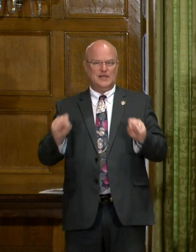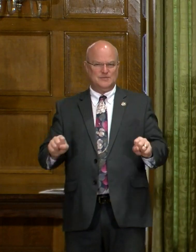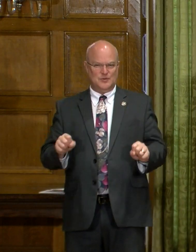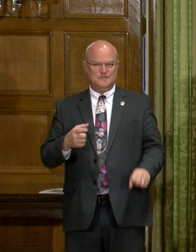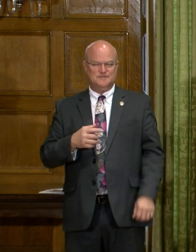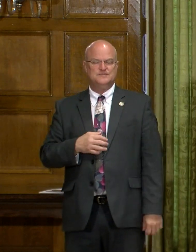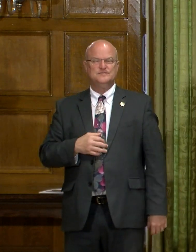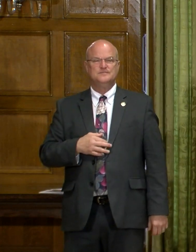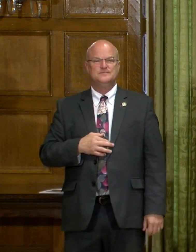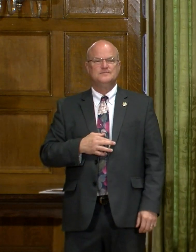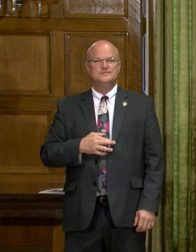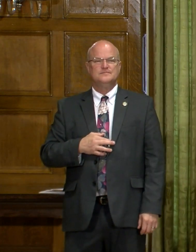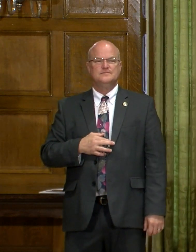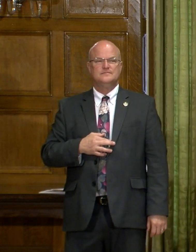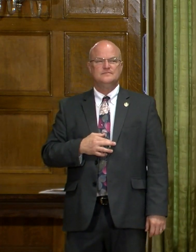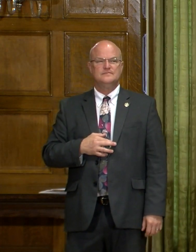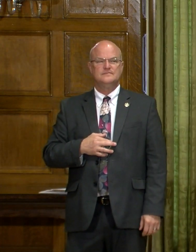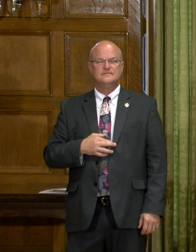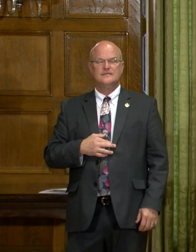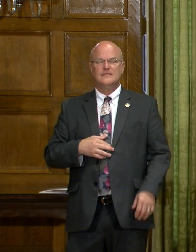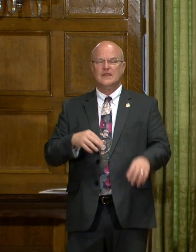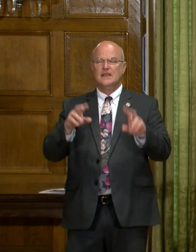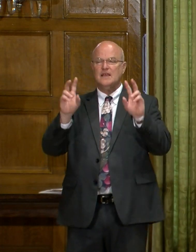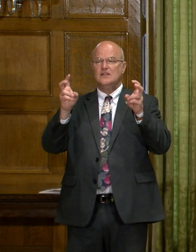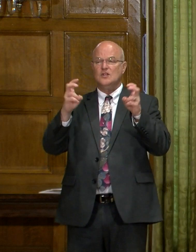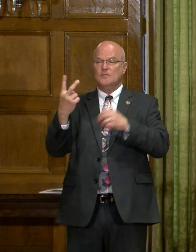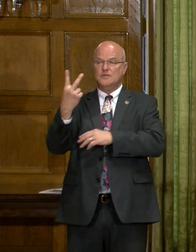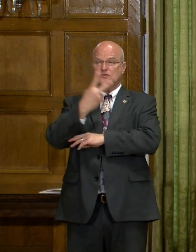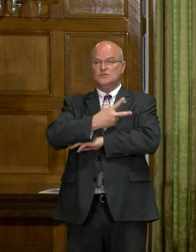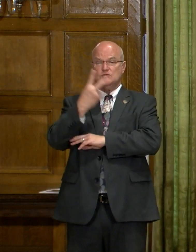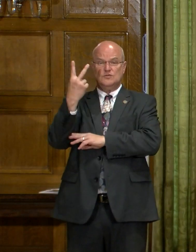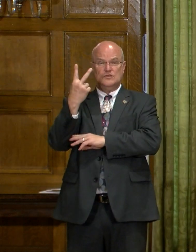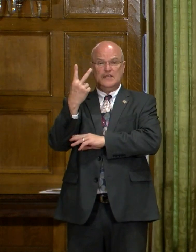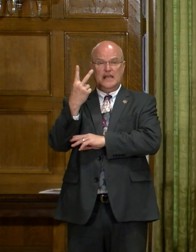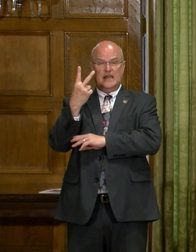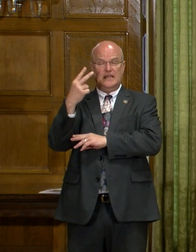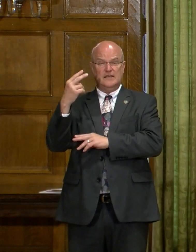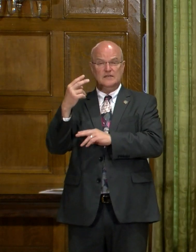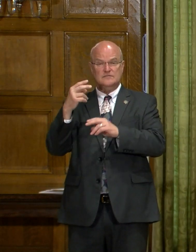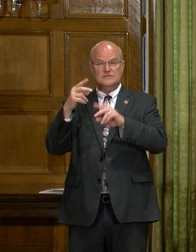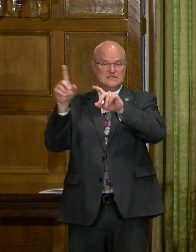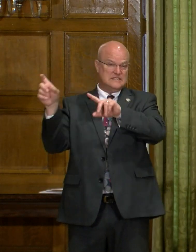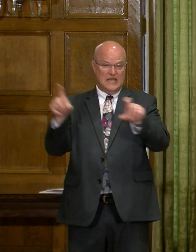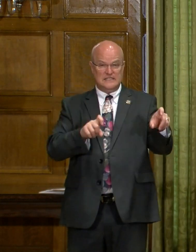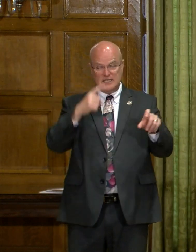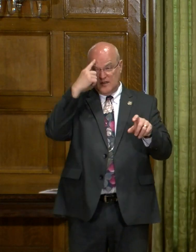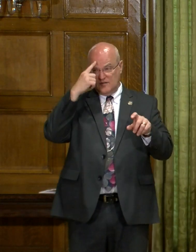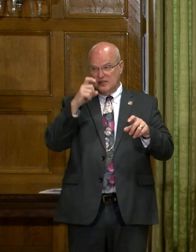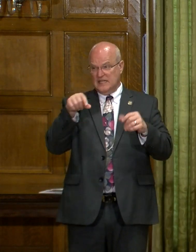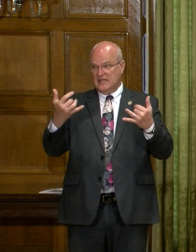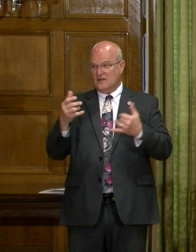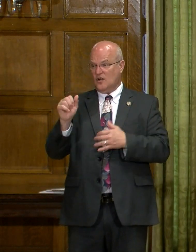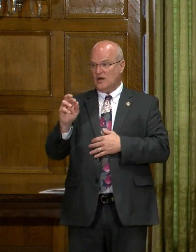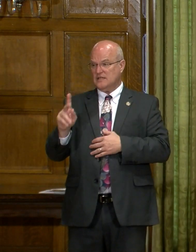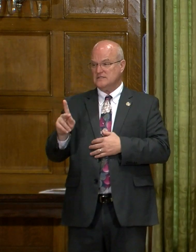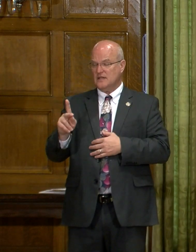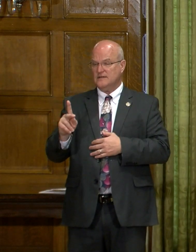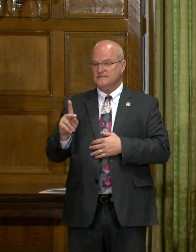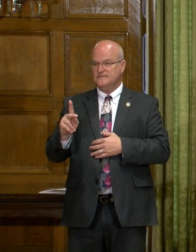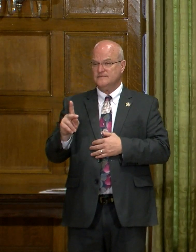possible. In terms of the two-day surge for testing in